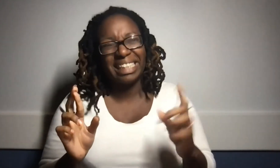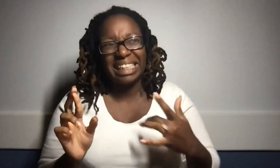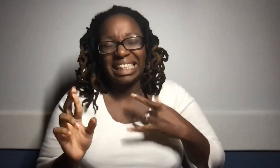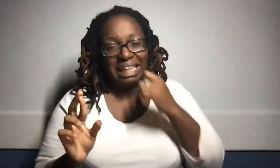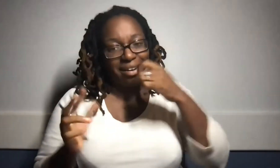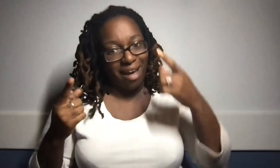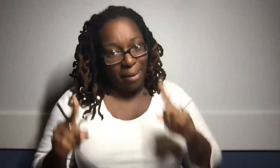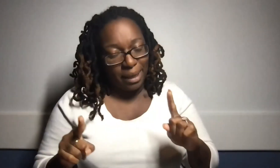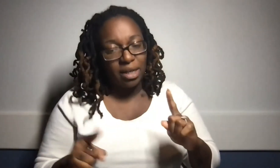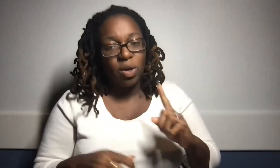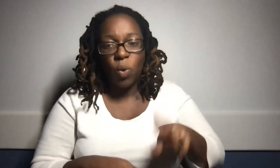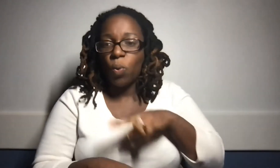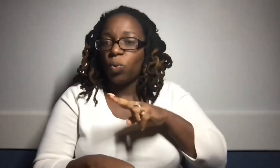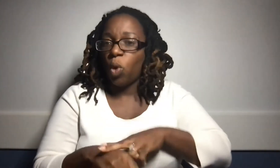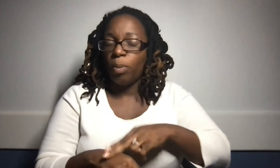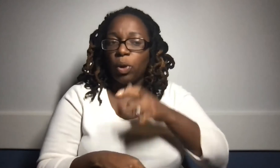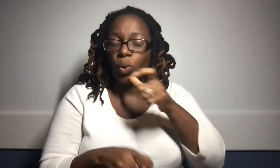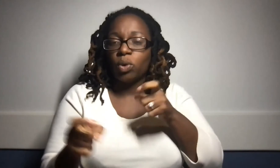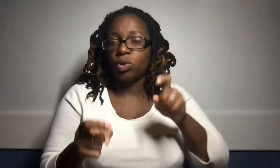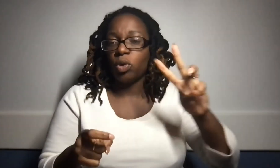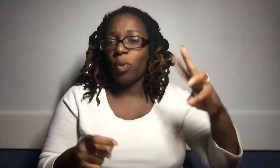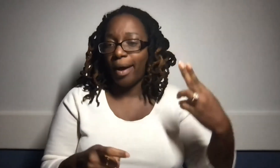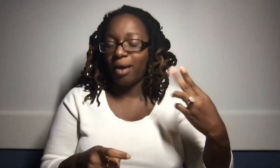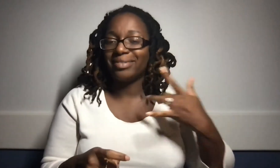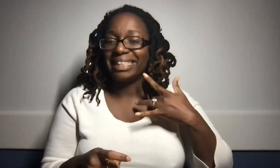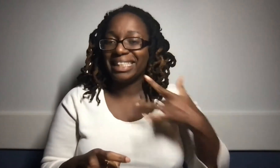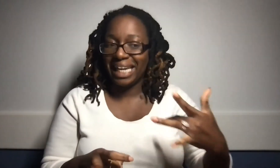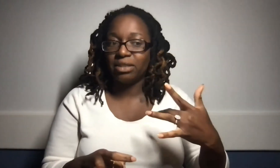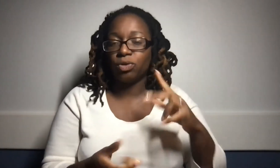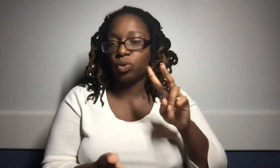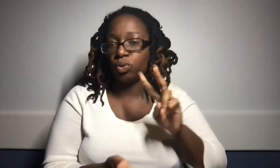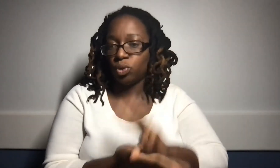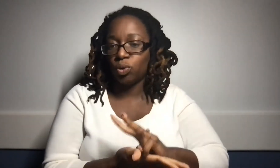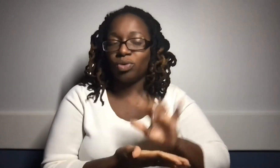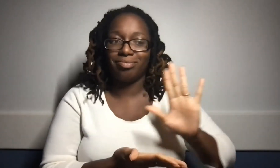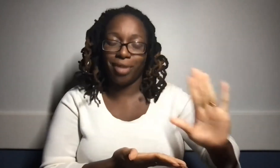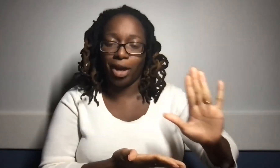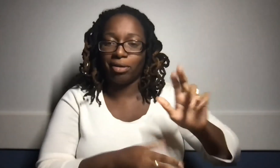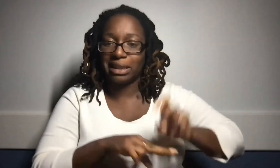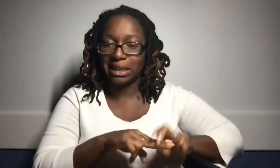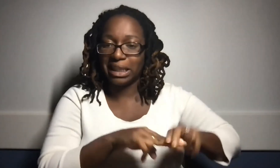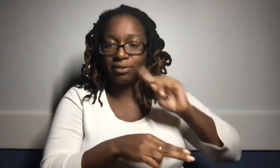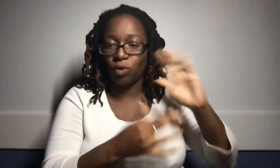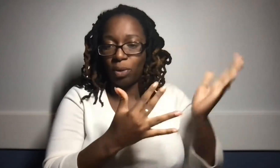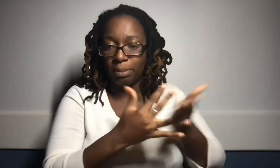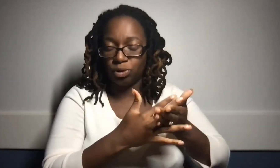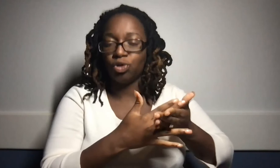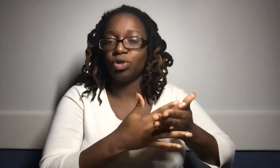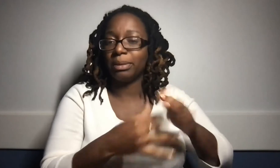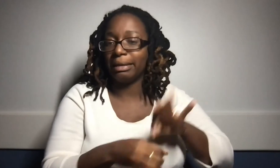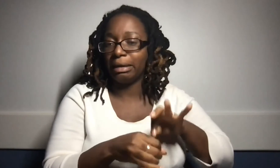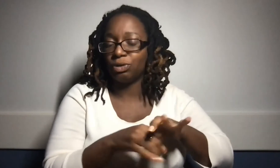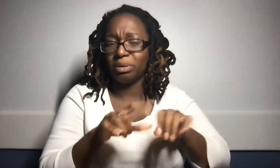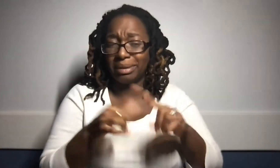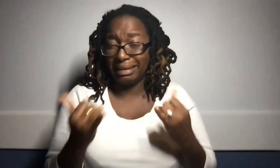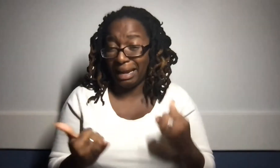the party that controls the White House loses seats in the midterm elections, but it's not clear that this year's election